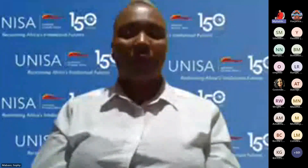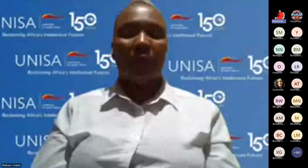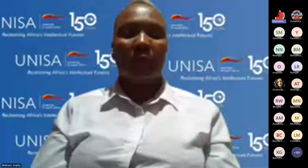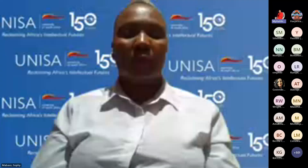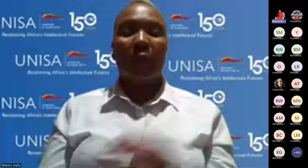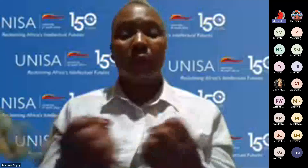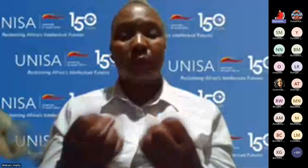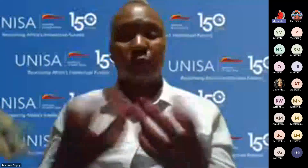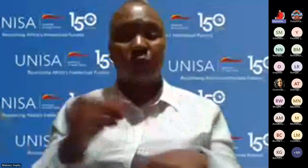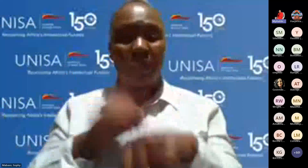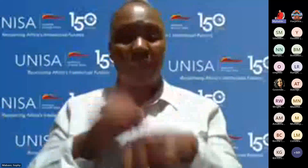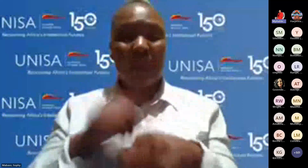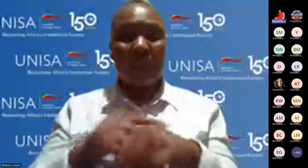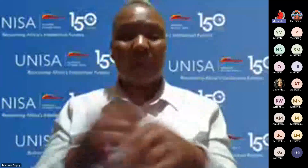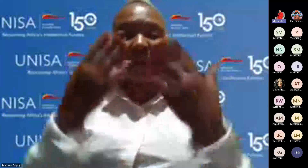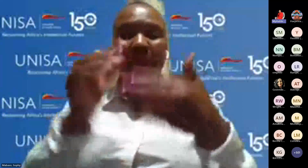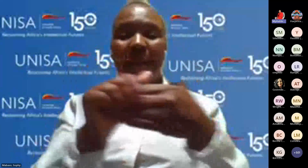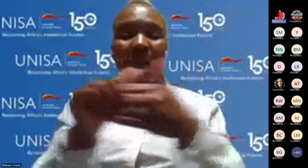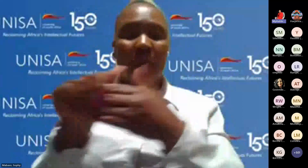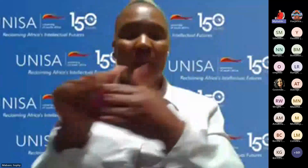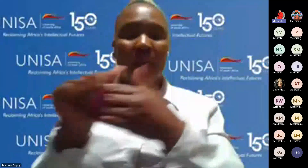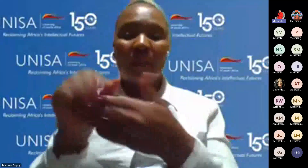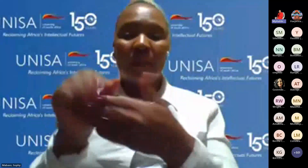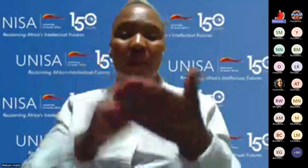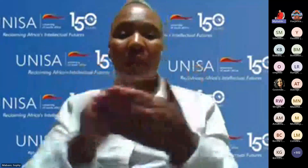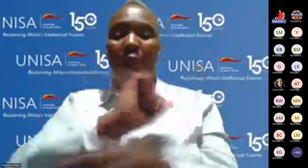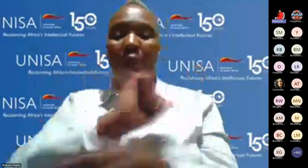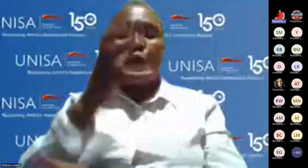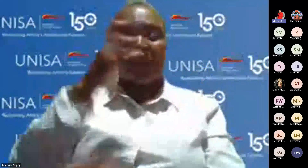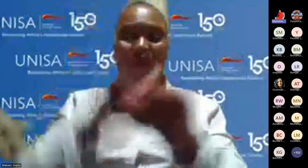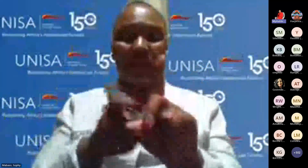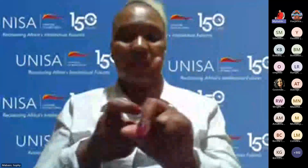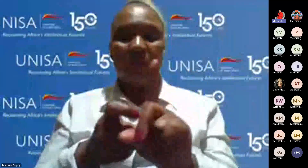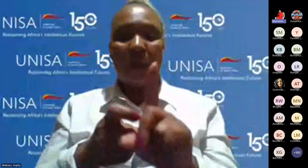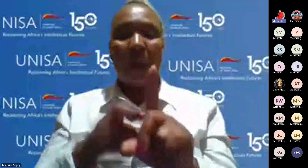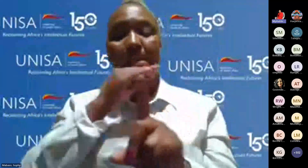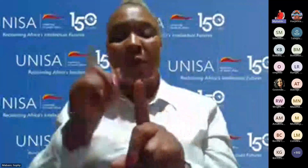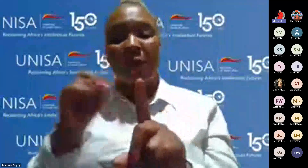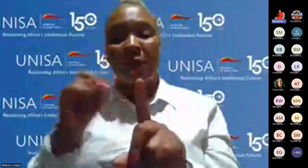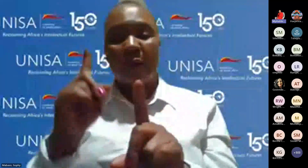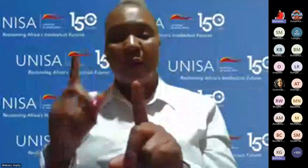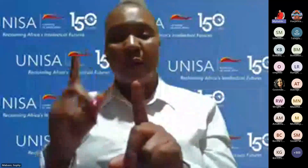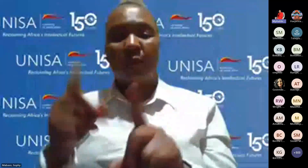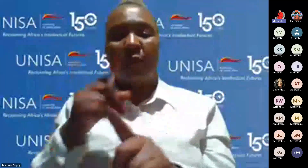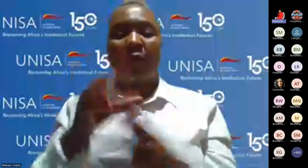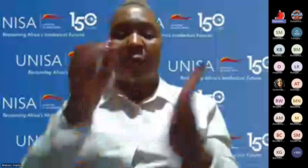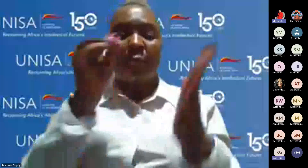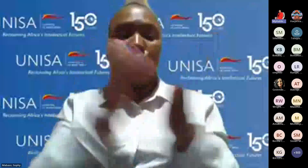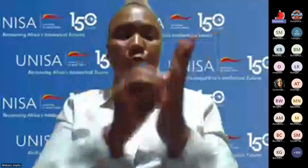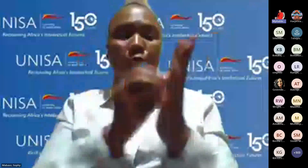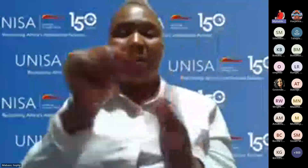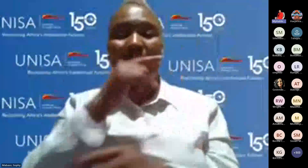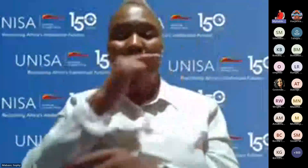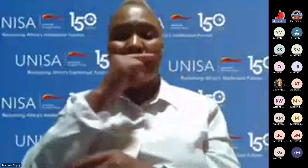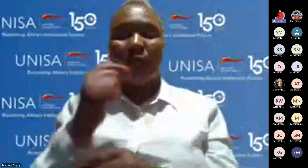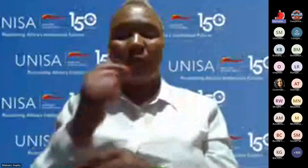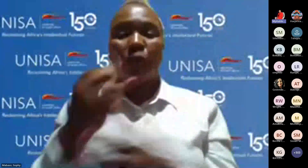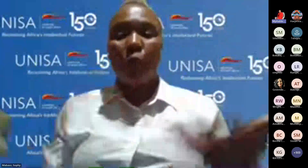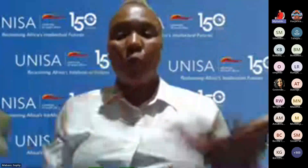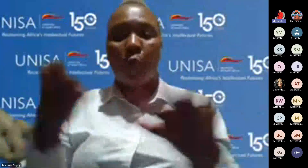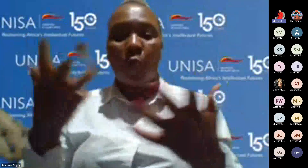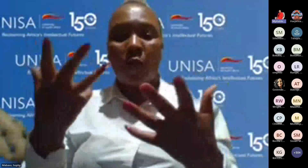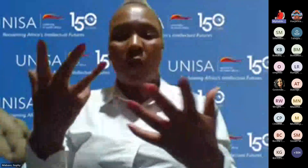Mostly study guides are written by your lecturers. So they put their names at the